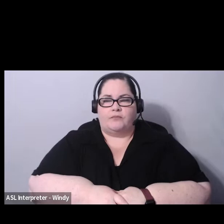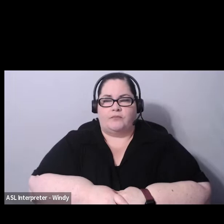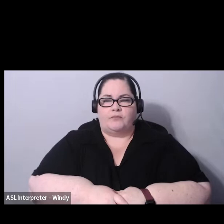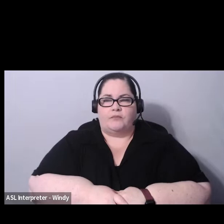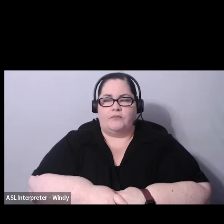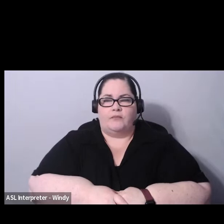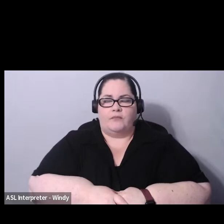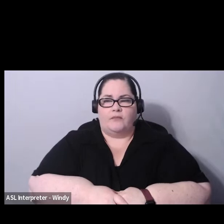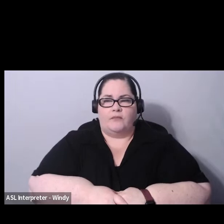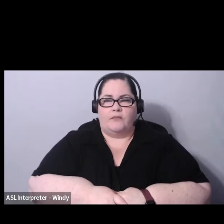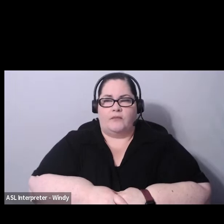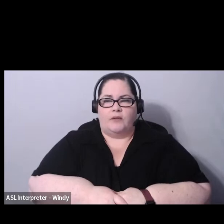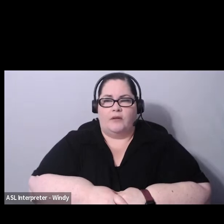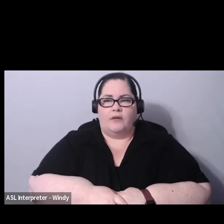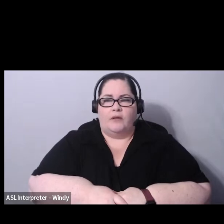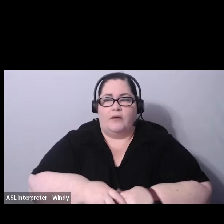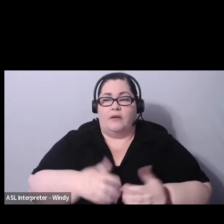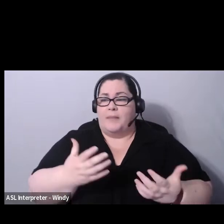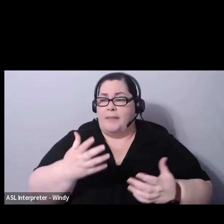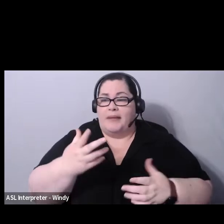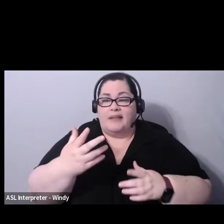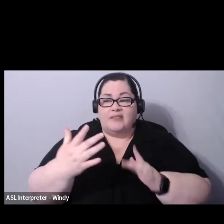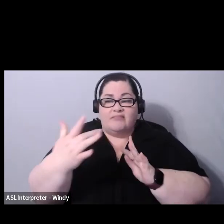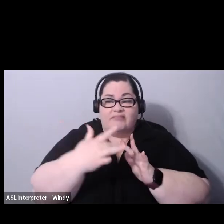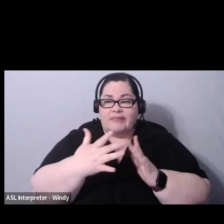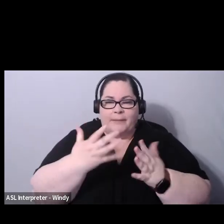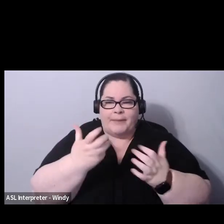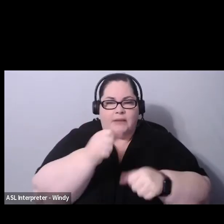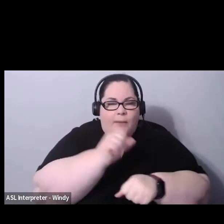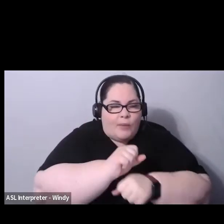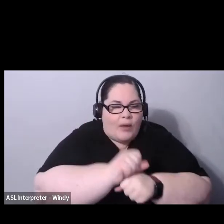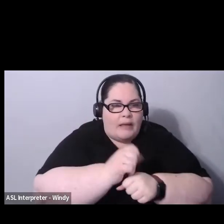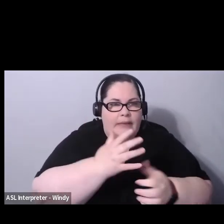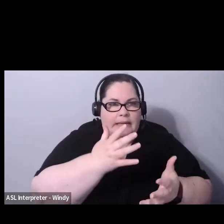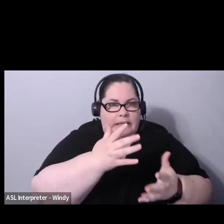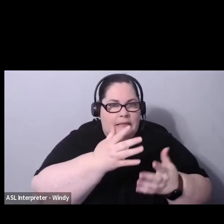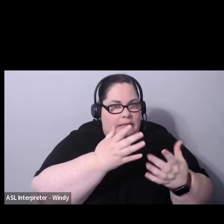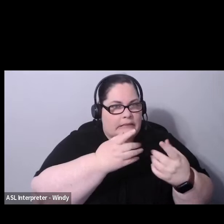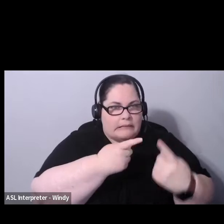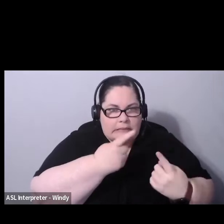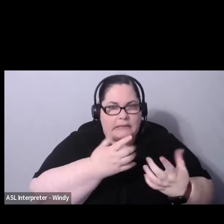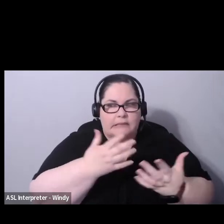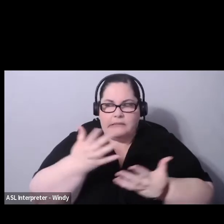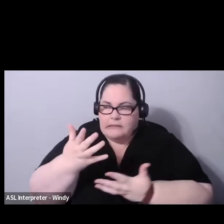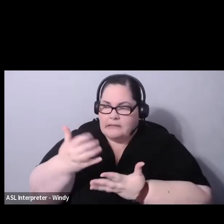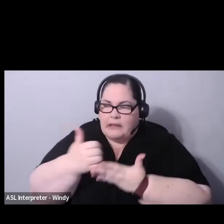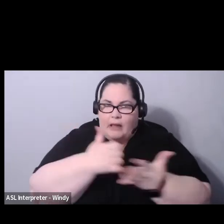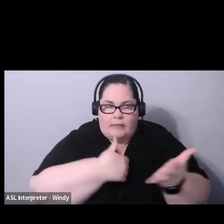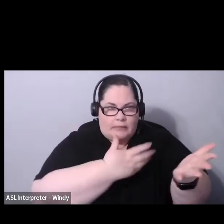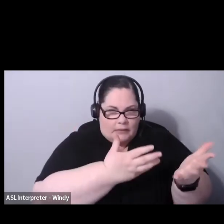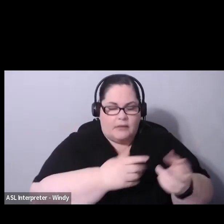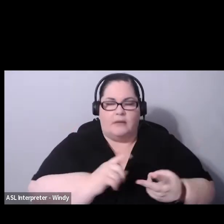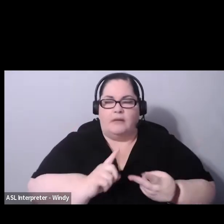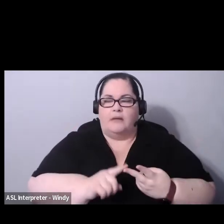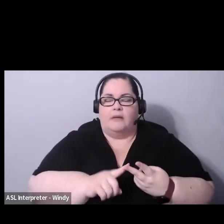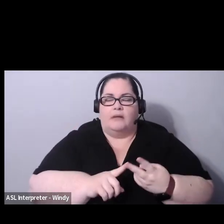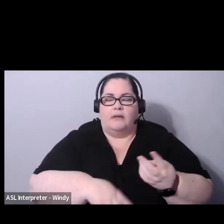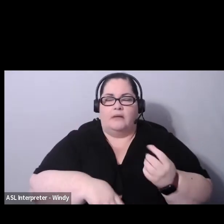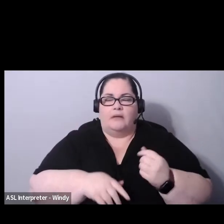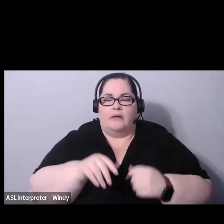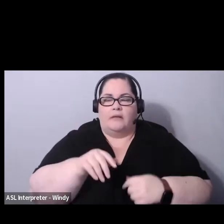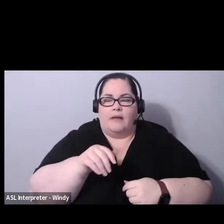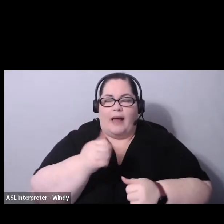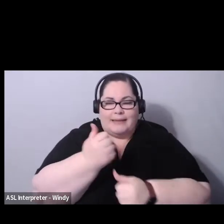to me. They're navigating employment. They have questions about assistive technology,